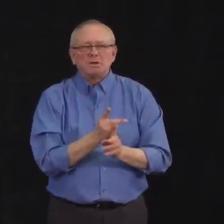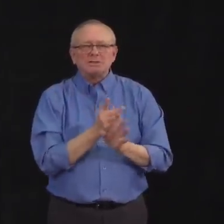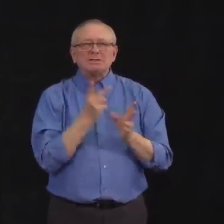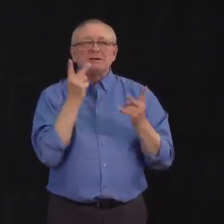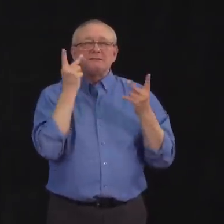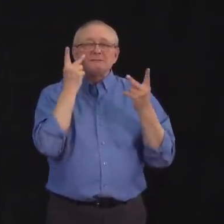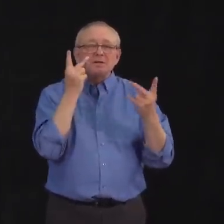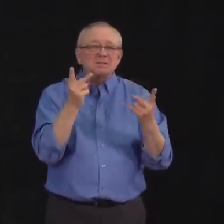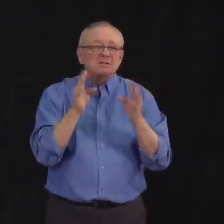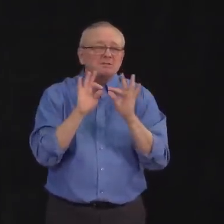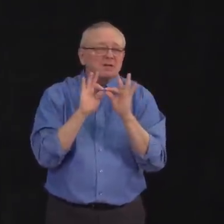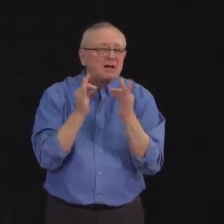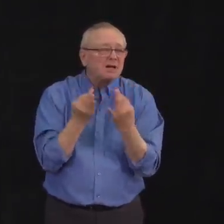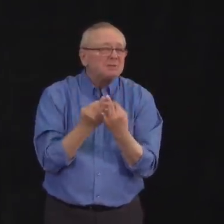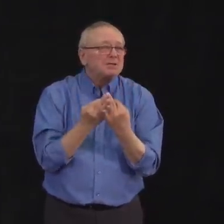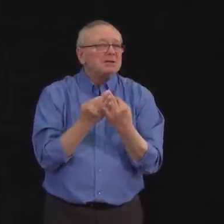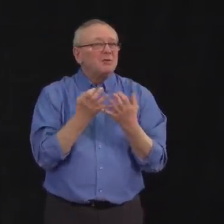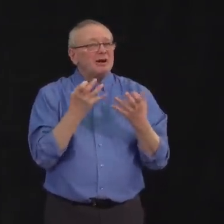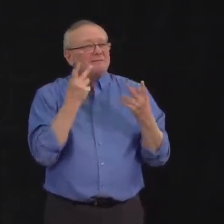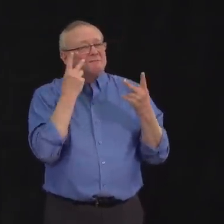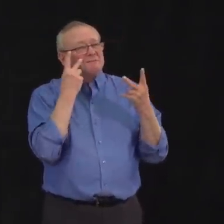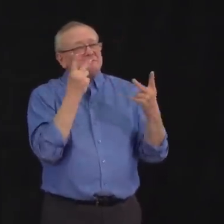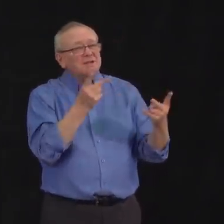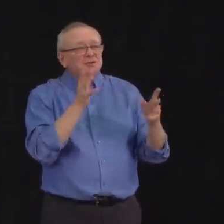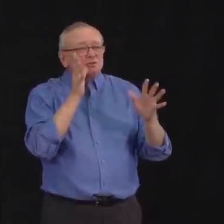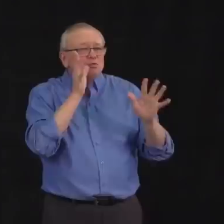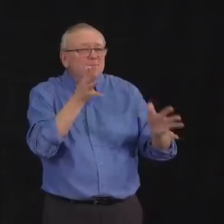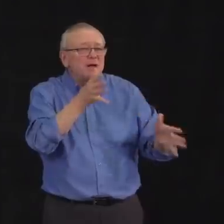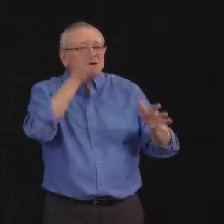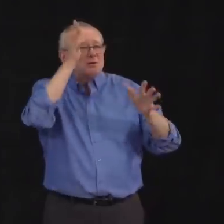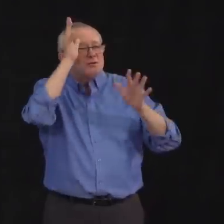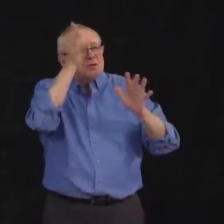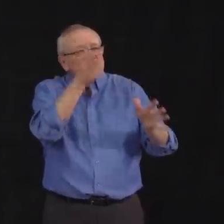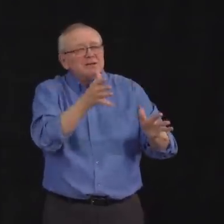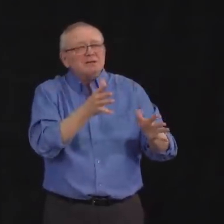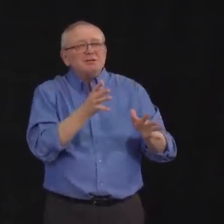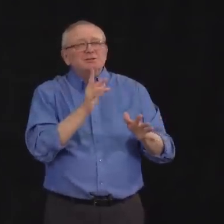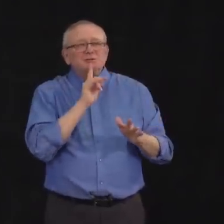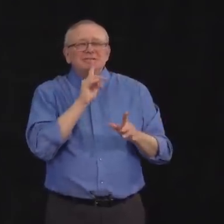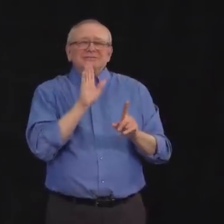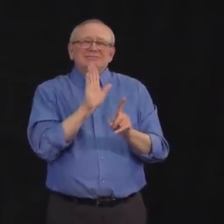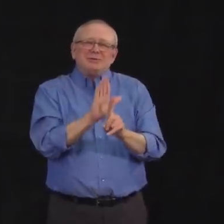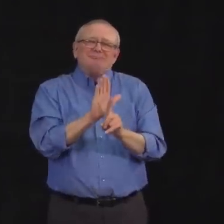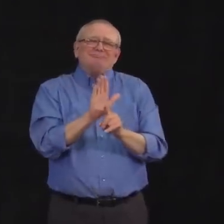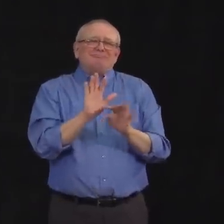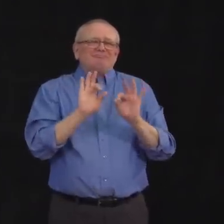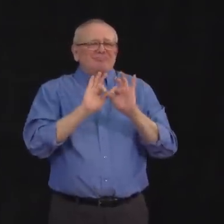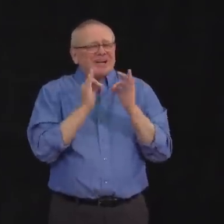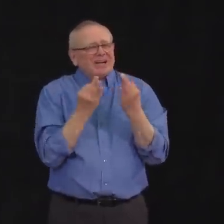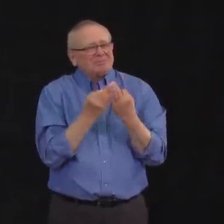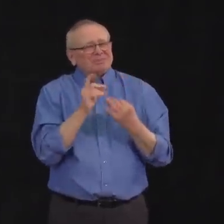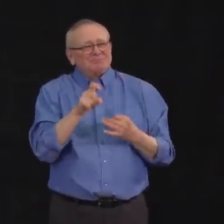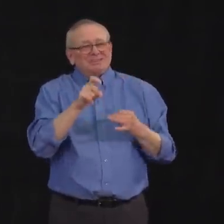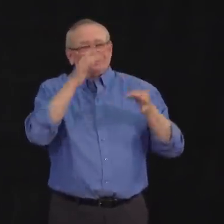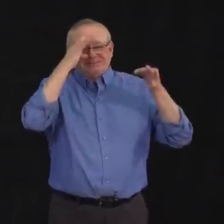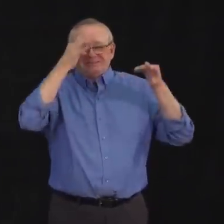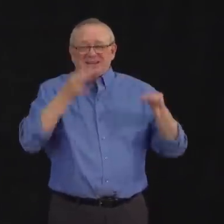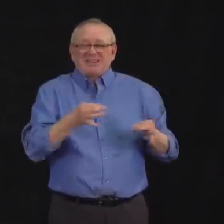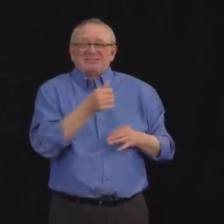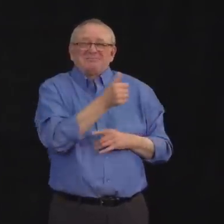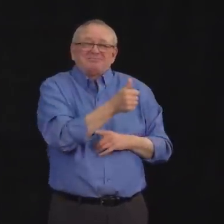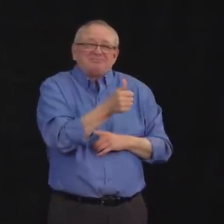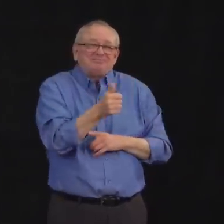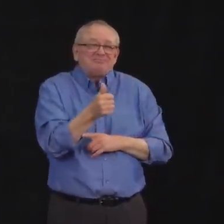children can visit their grandparents is really an individual family decision. So I don't have a prohibition against that, but I